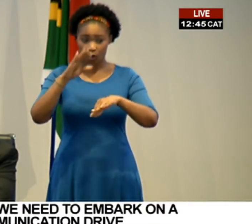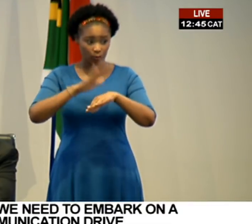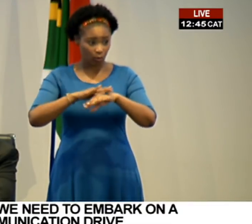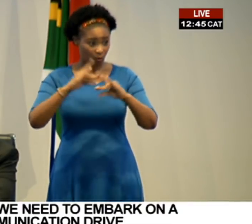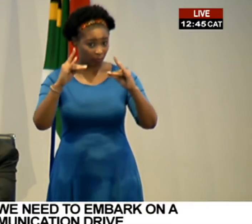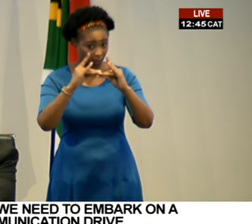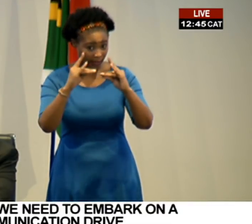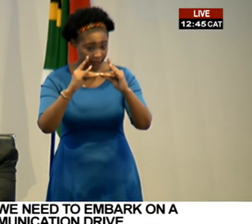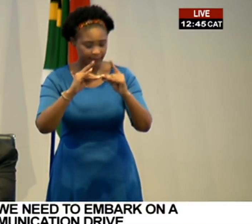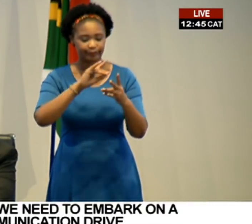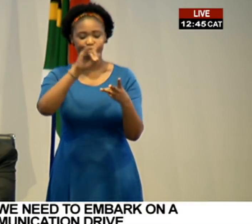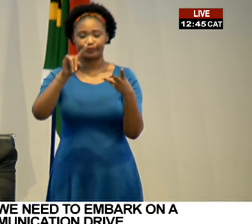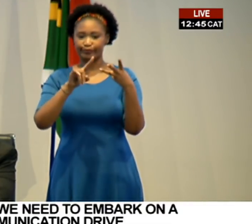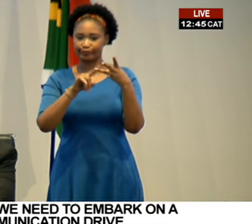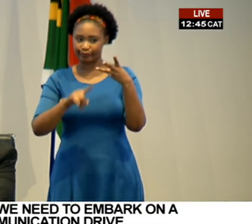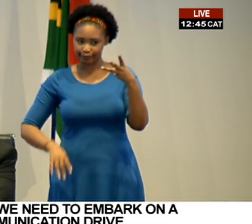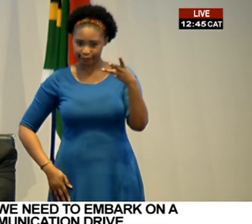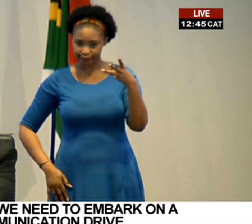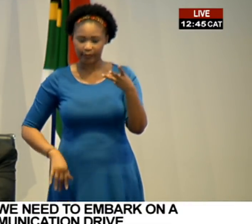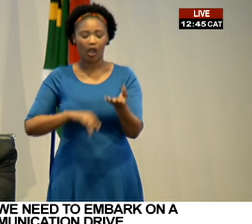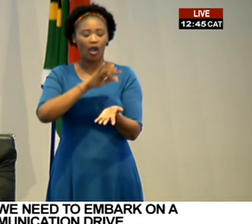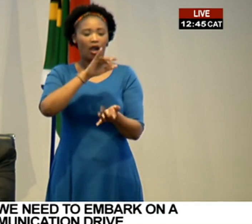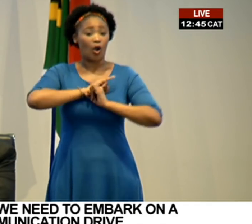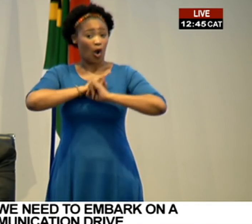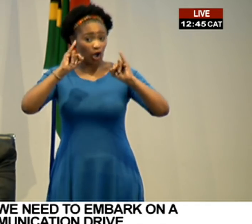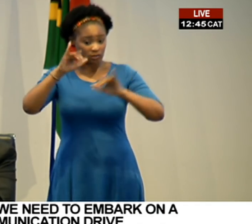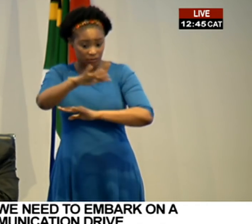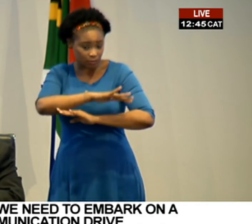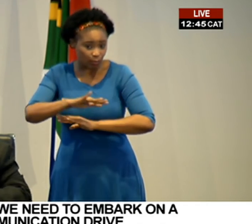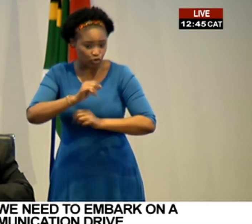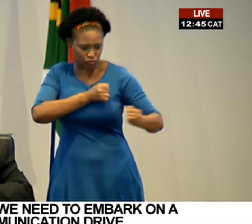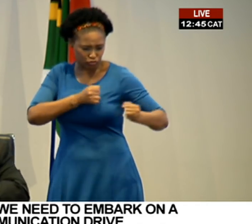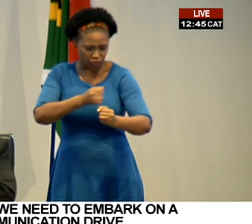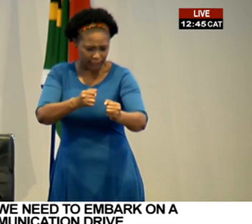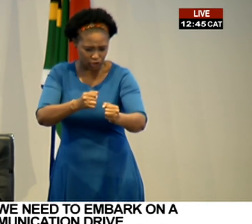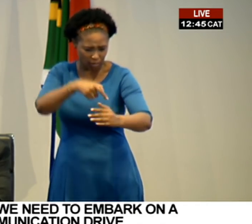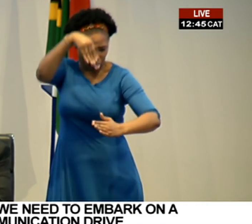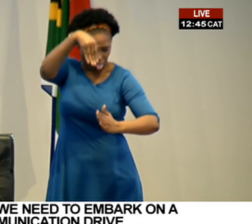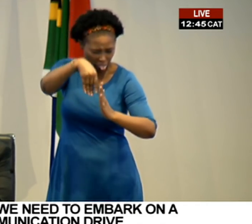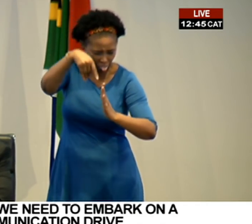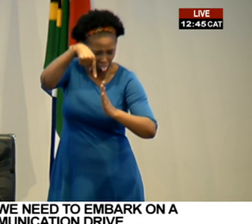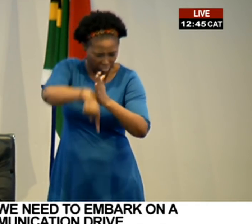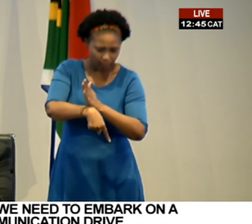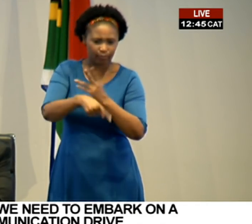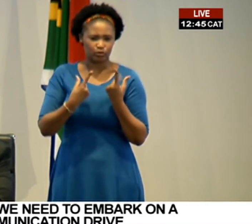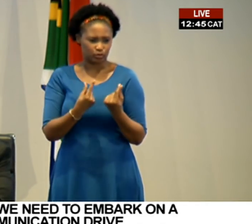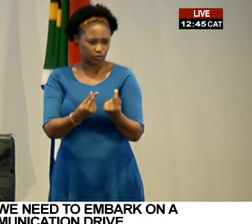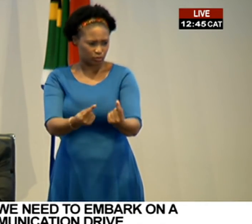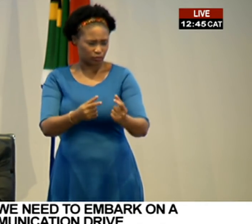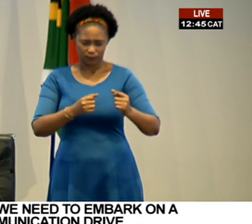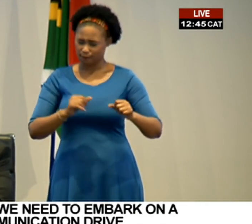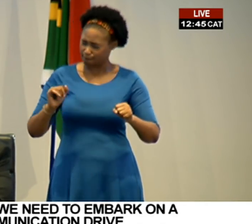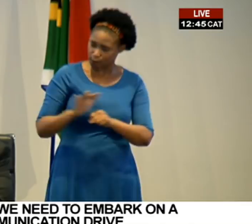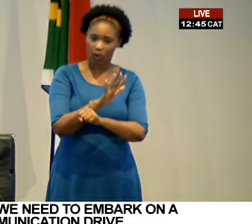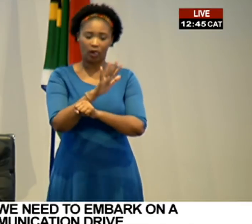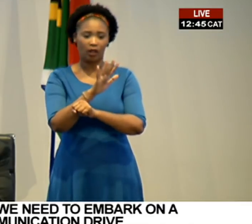our hot spot strategy, making sure that we implement it to the full so that